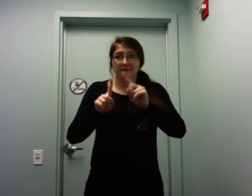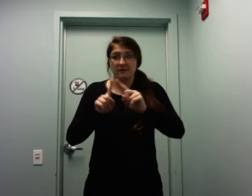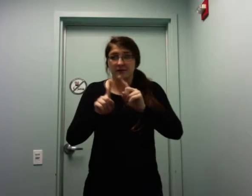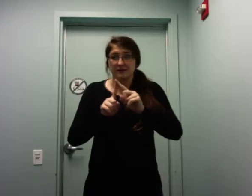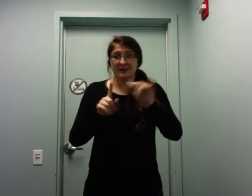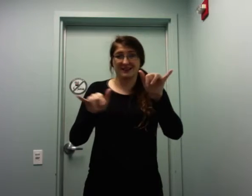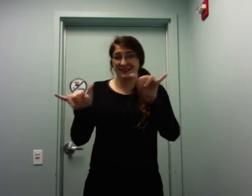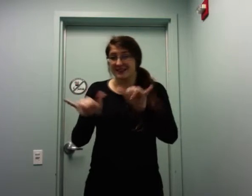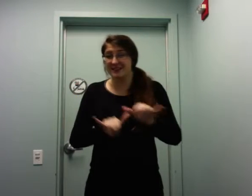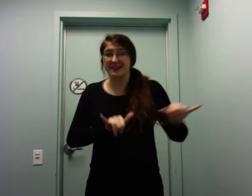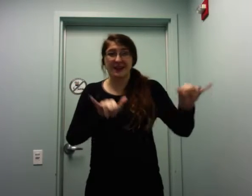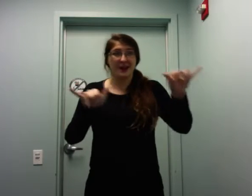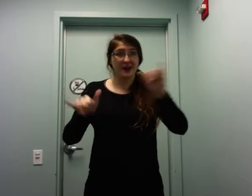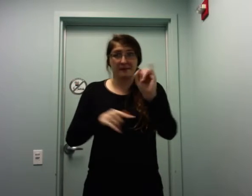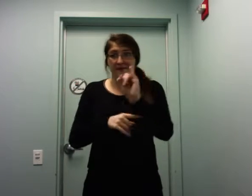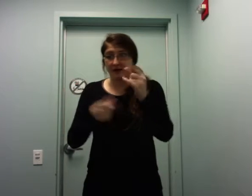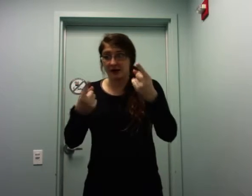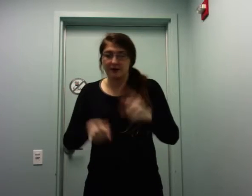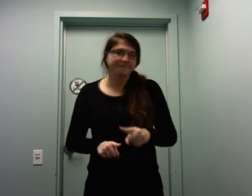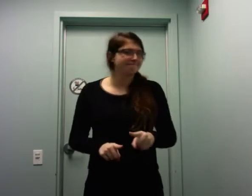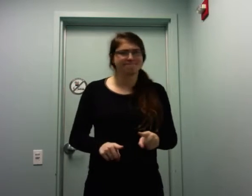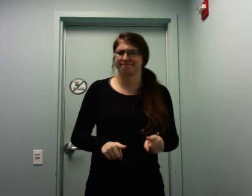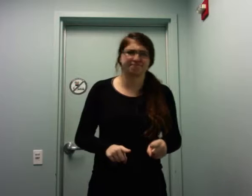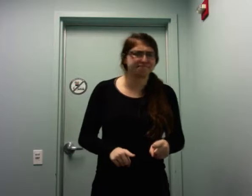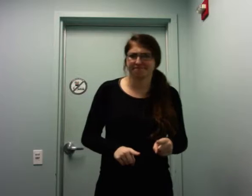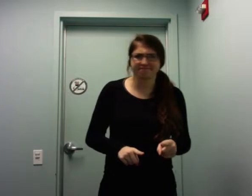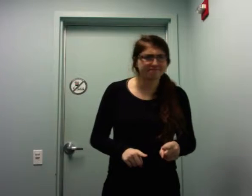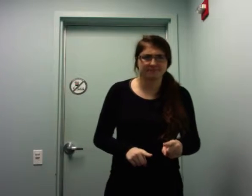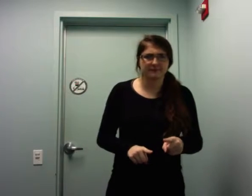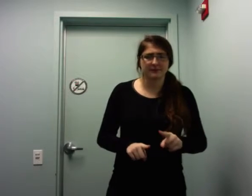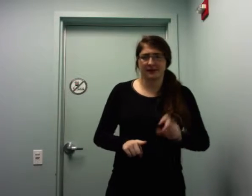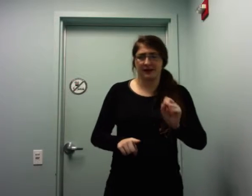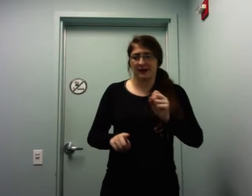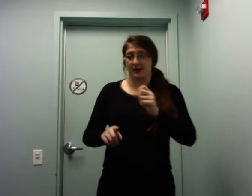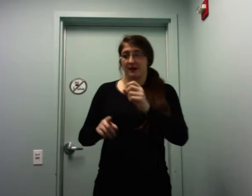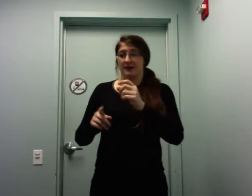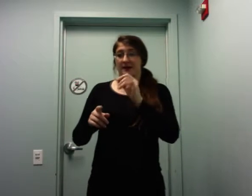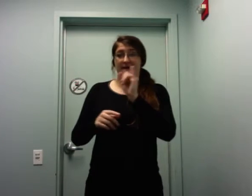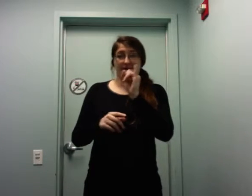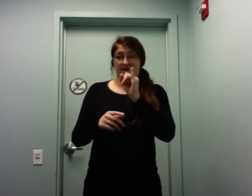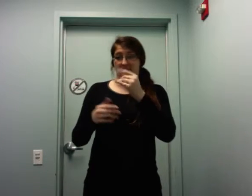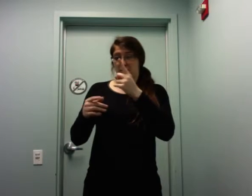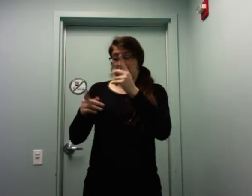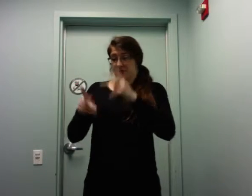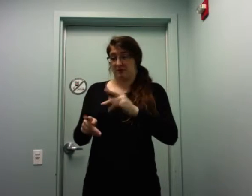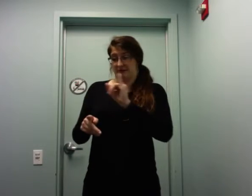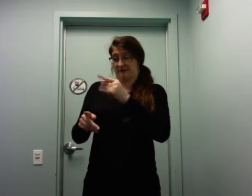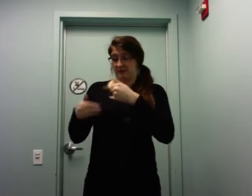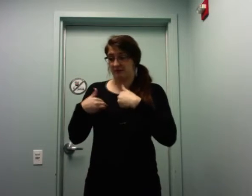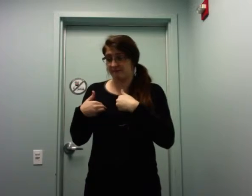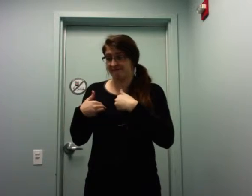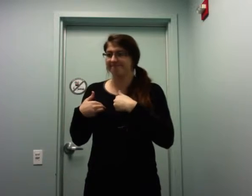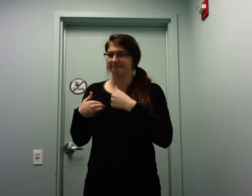individual with one opportunistic infection who can be dead in a week, and another individual with 5